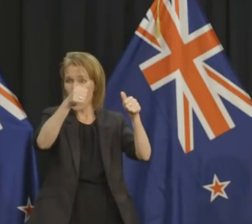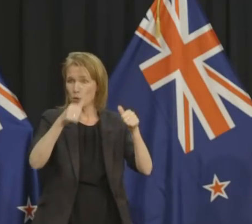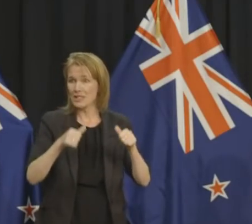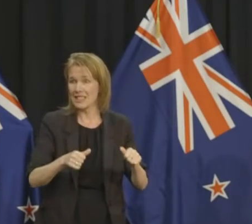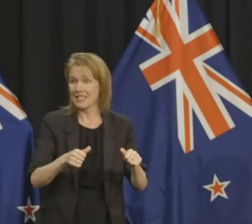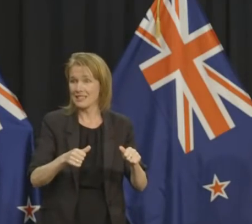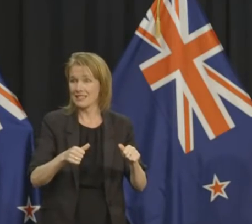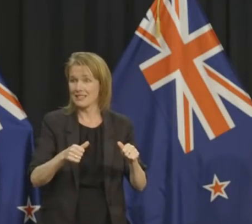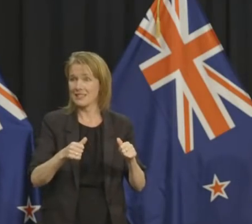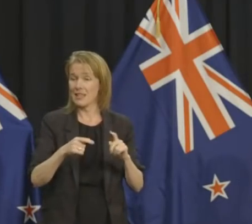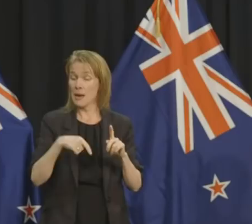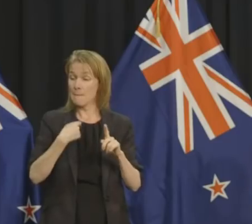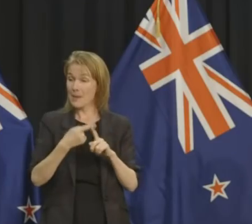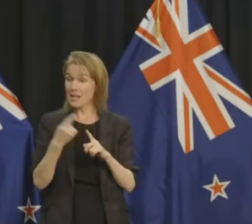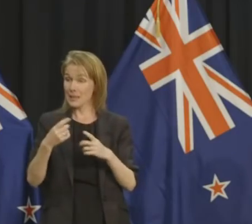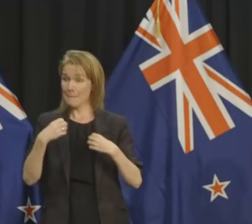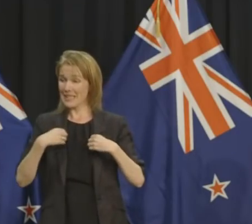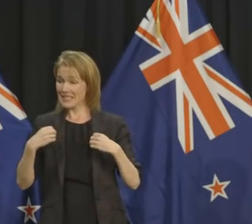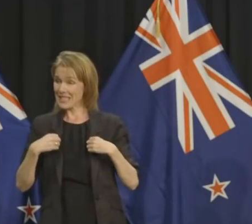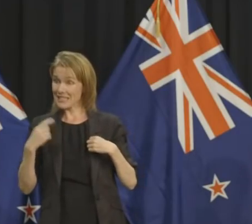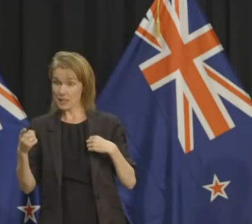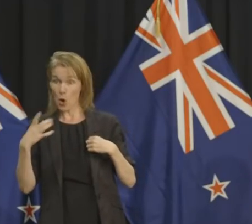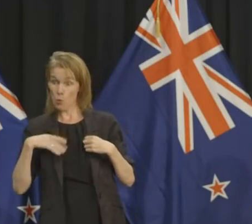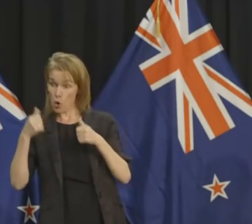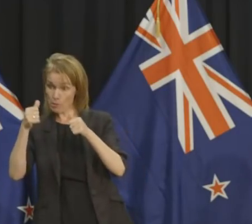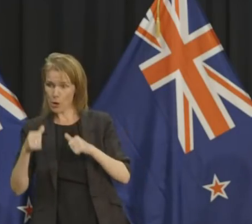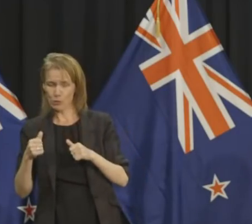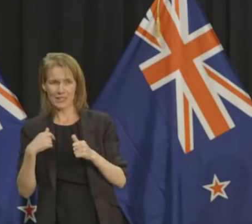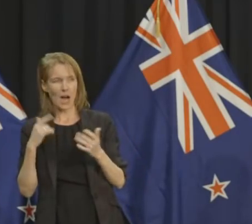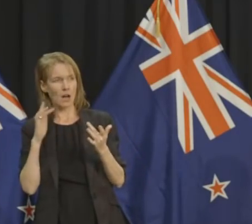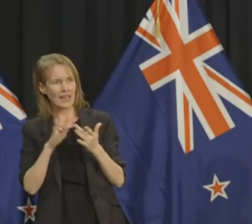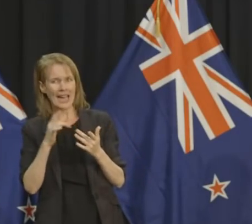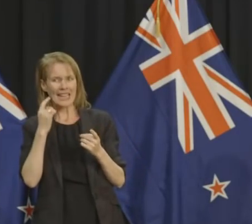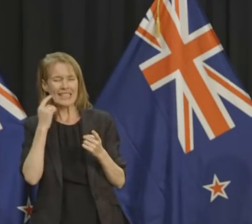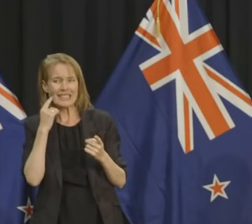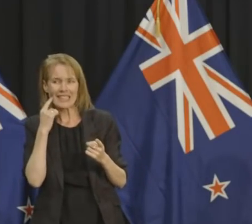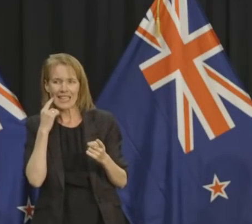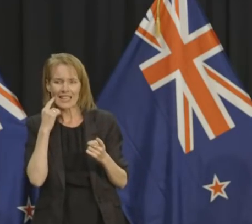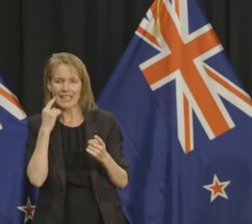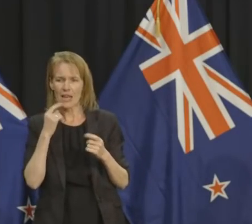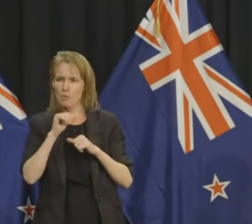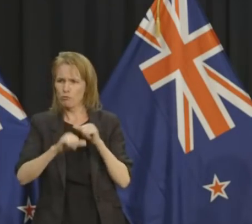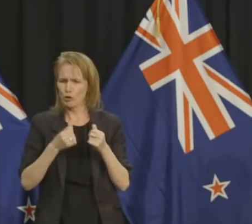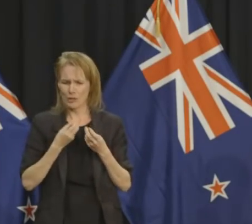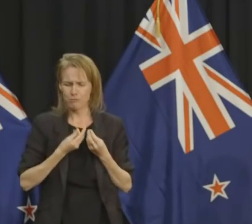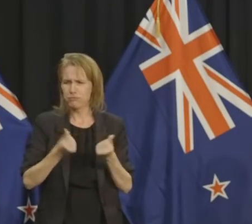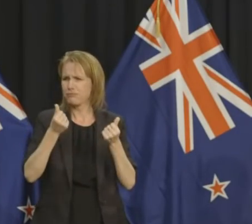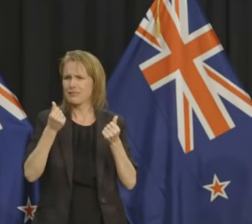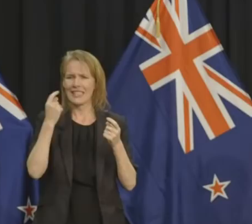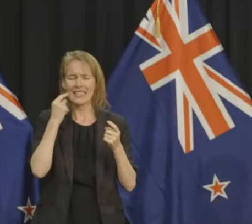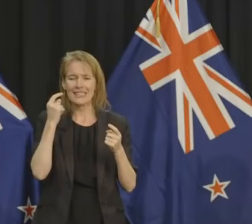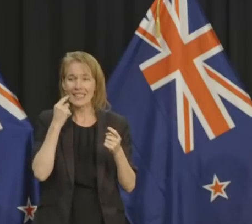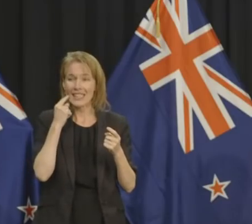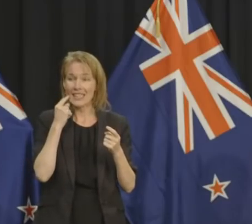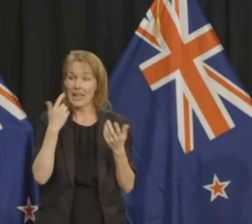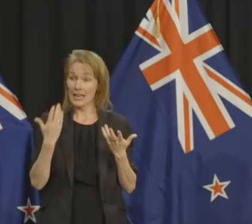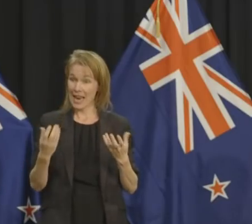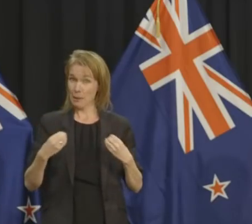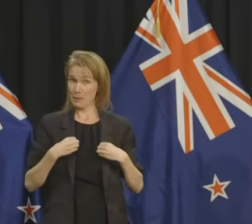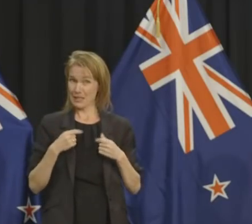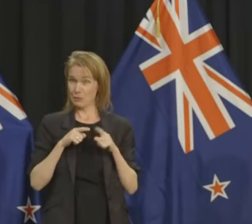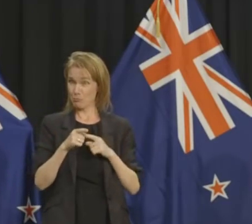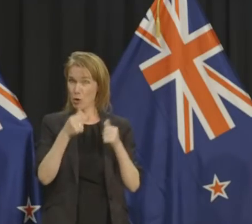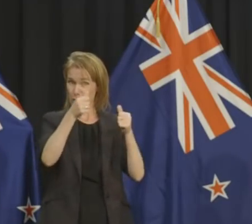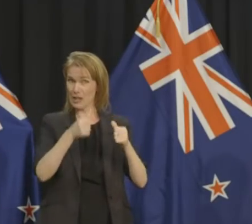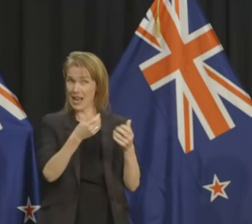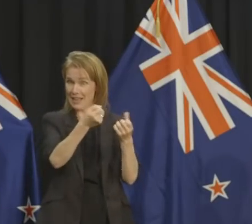that was preventing people from putting up the QR codes for their premises, they have been removed. So people now have those posters most places where they need to